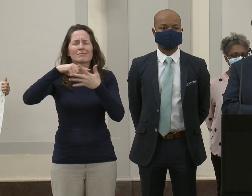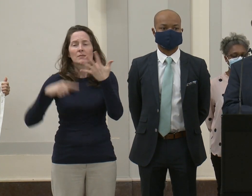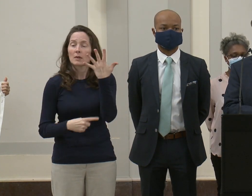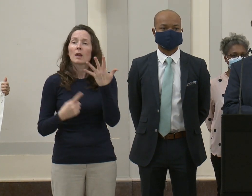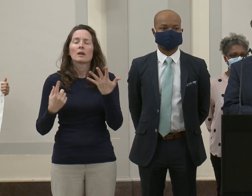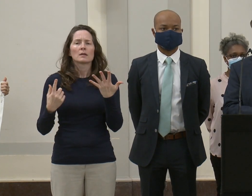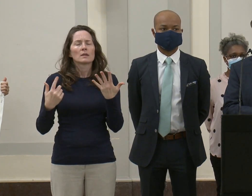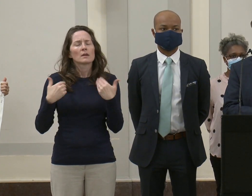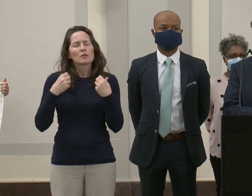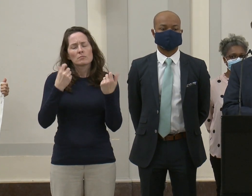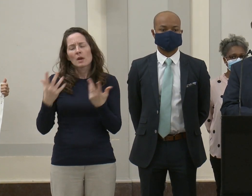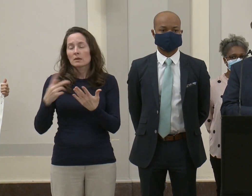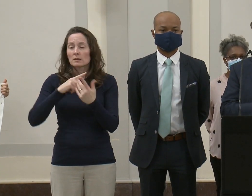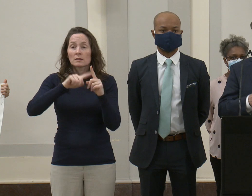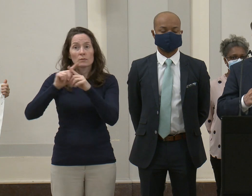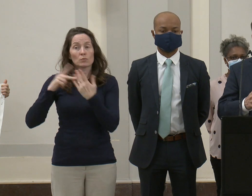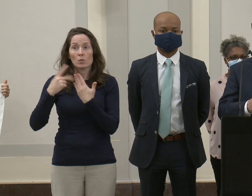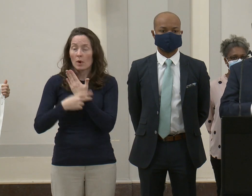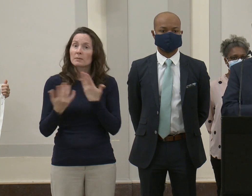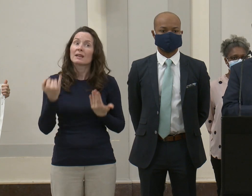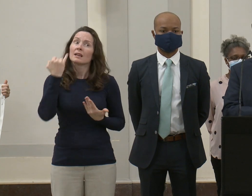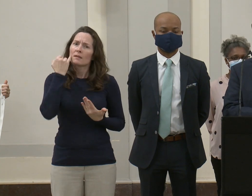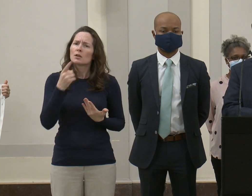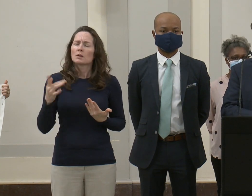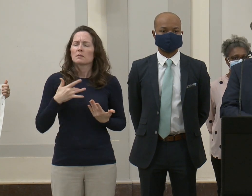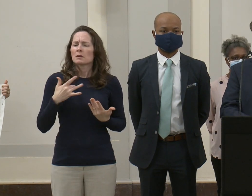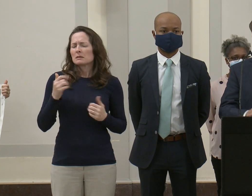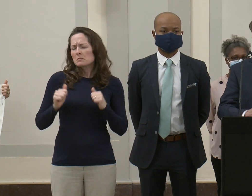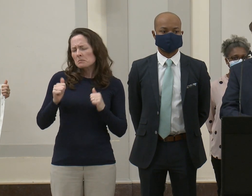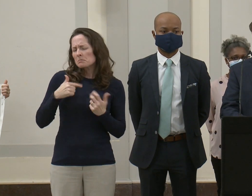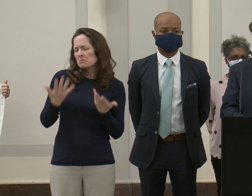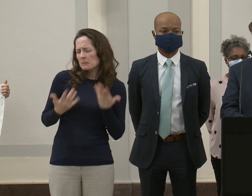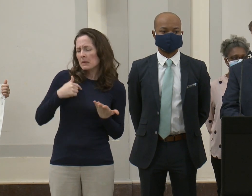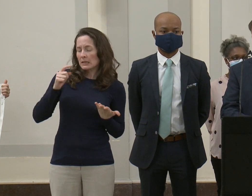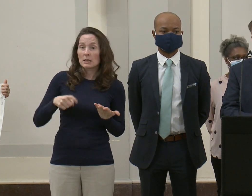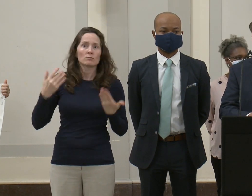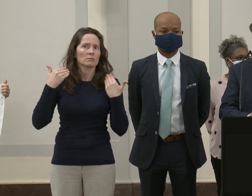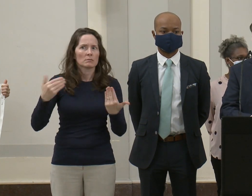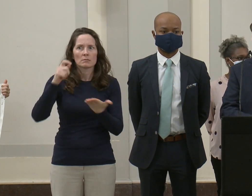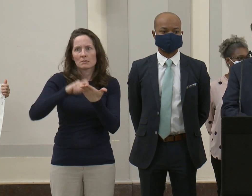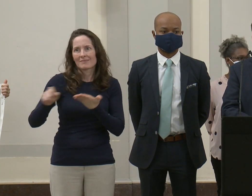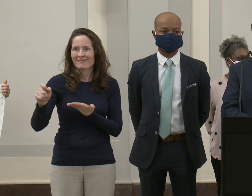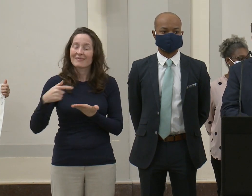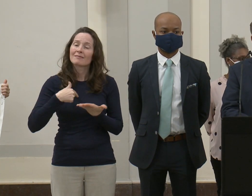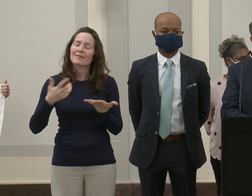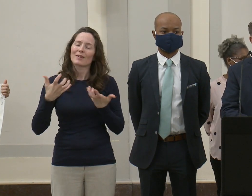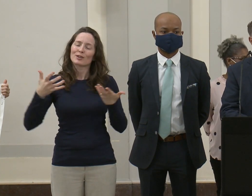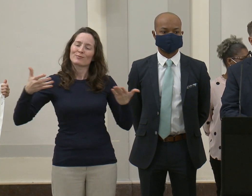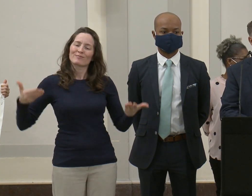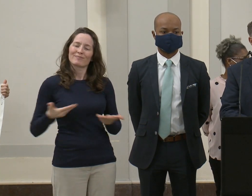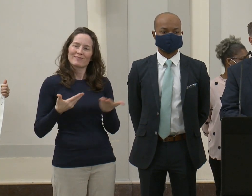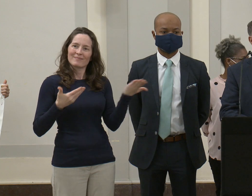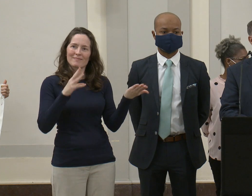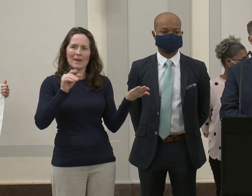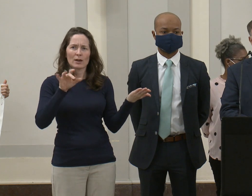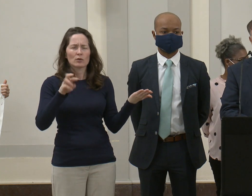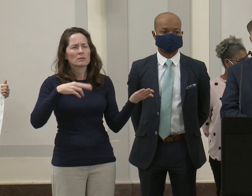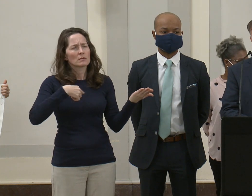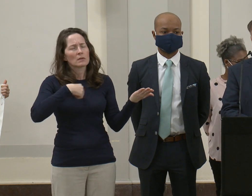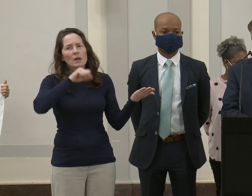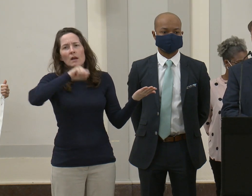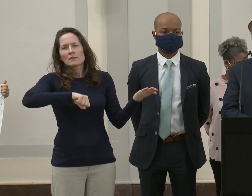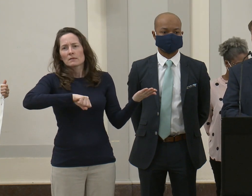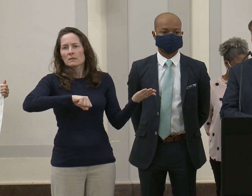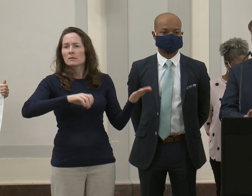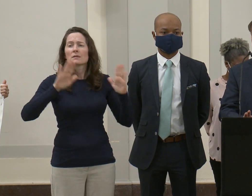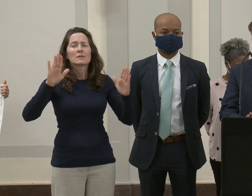check the box and get insured. And I'm going to start today by introducing my mayor, who I love, who is just a great leader for the city